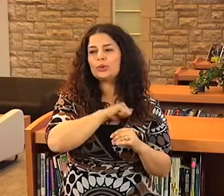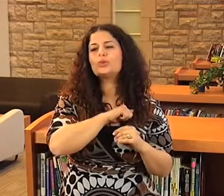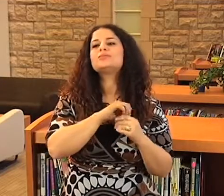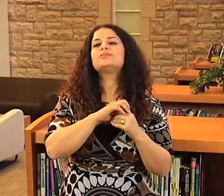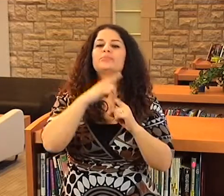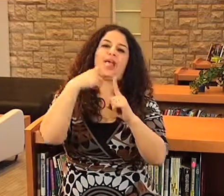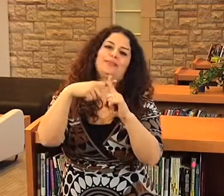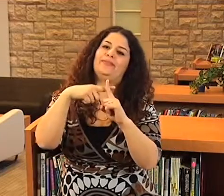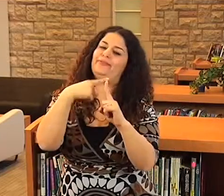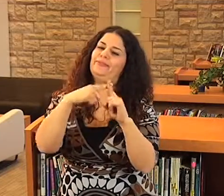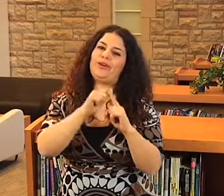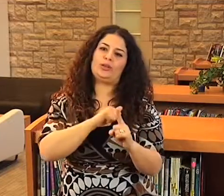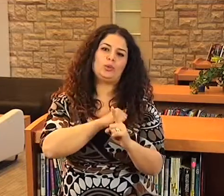Skills and attitudes.